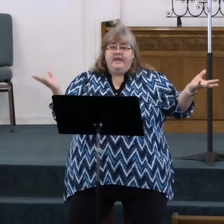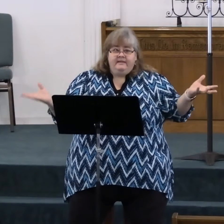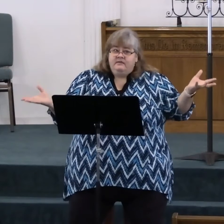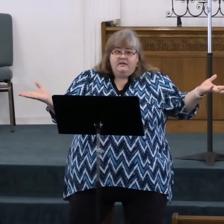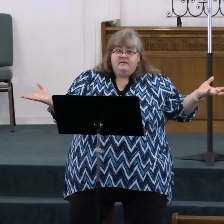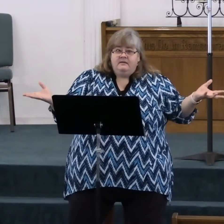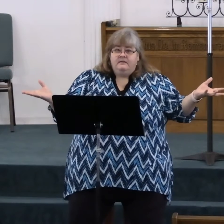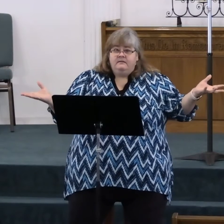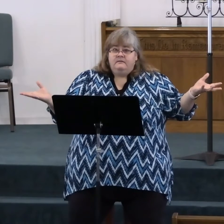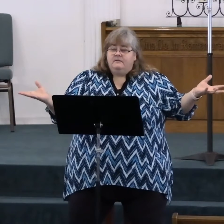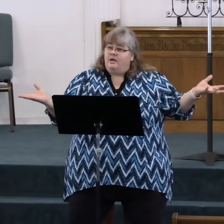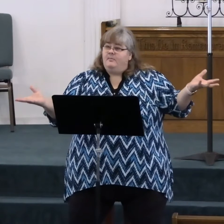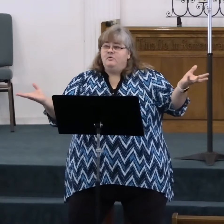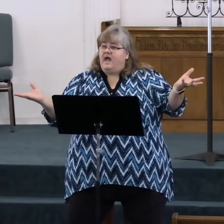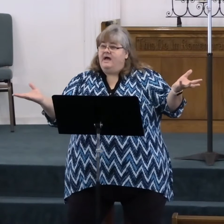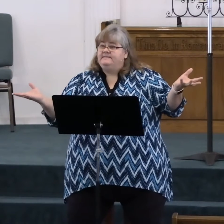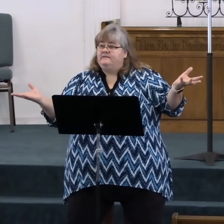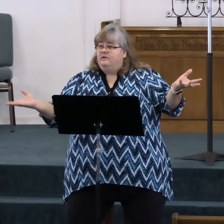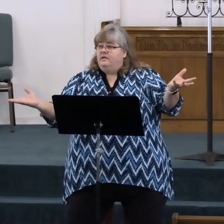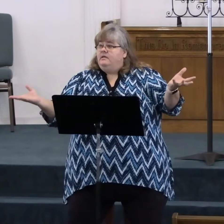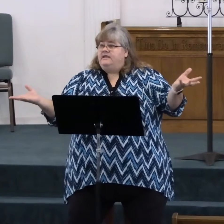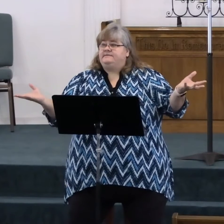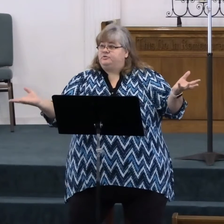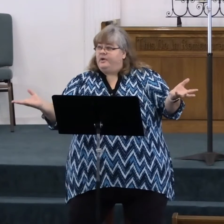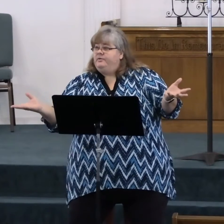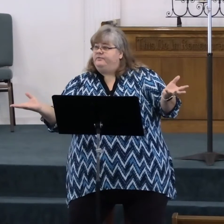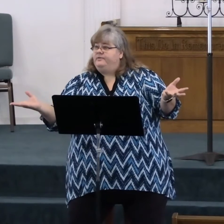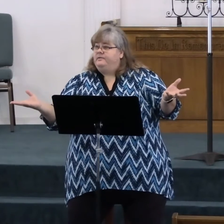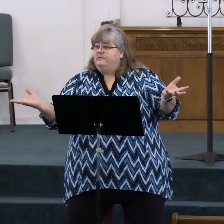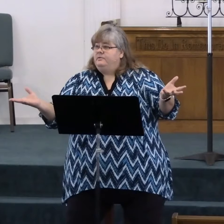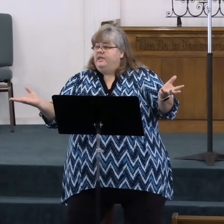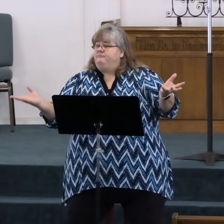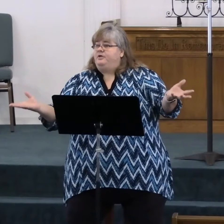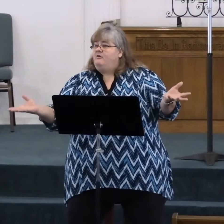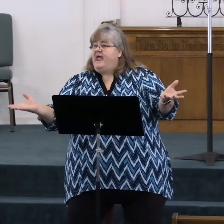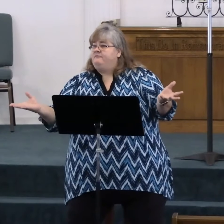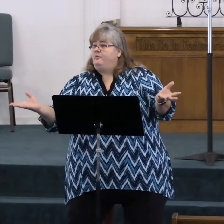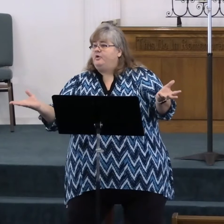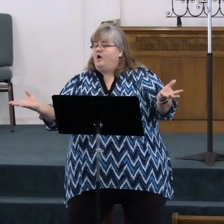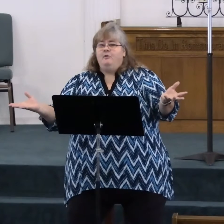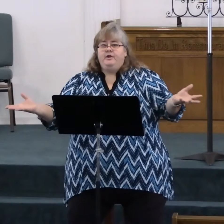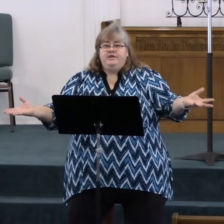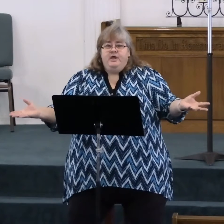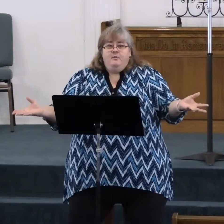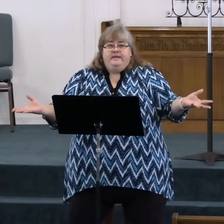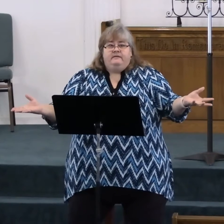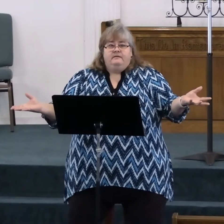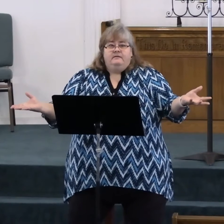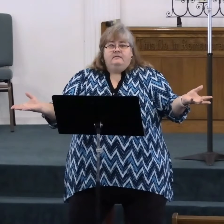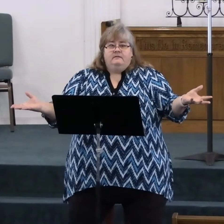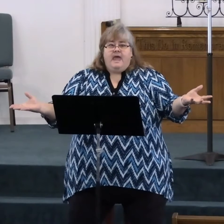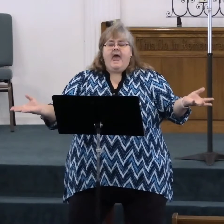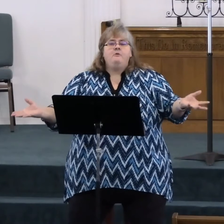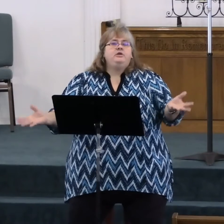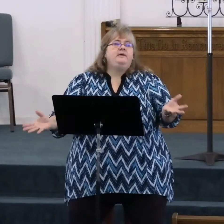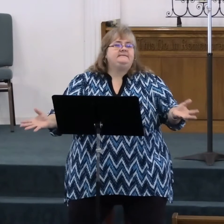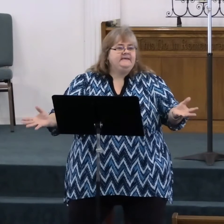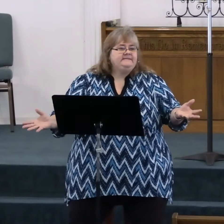Amen? Come on, guys. It's the truth. If you don't have the Word of God, what are you doing? How are you